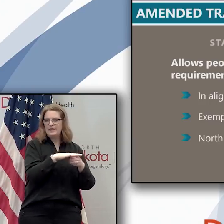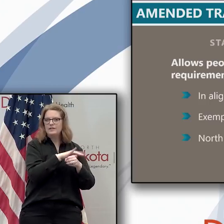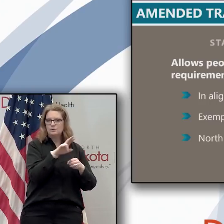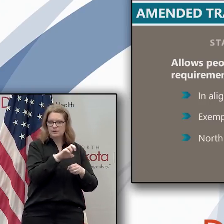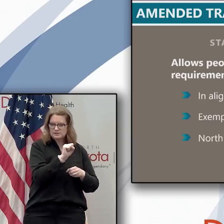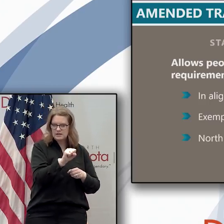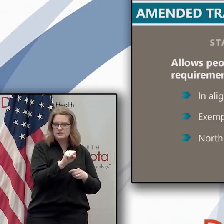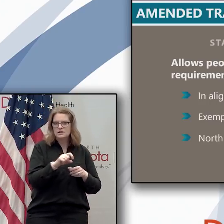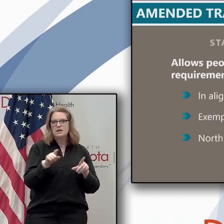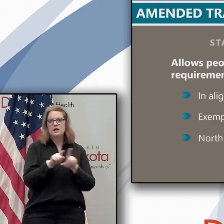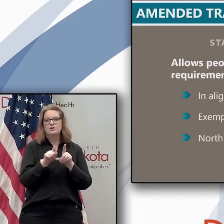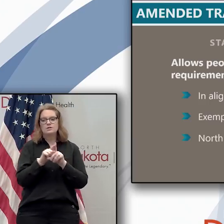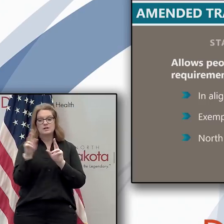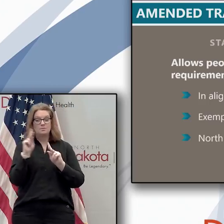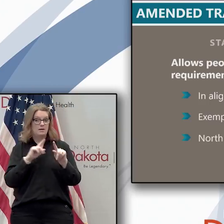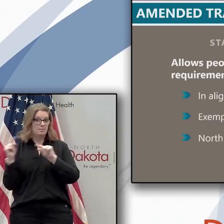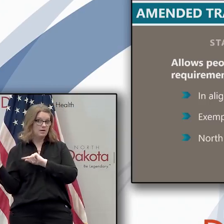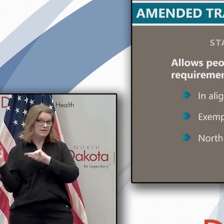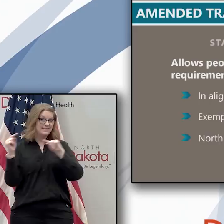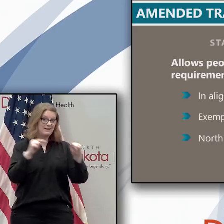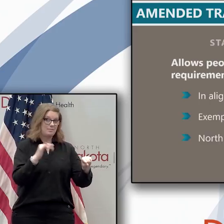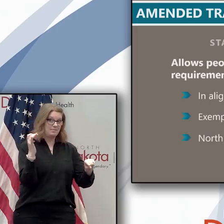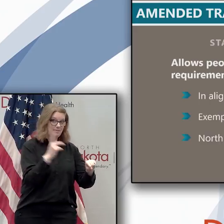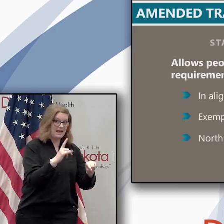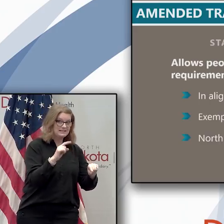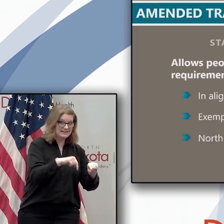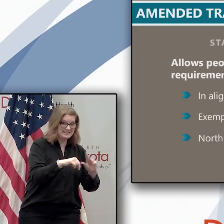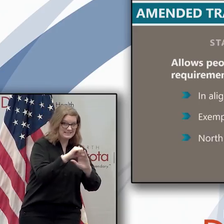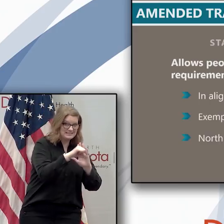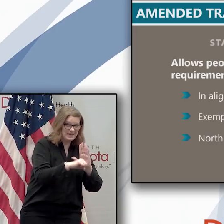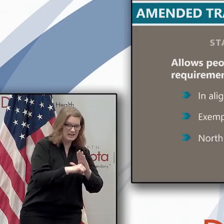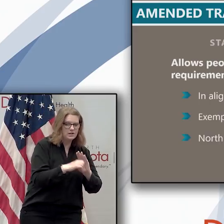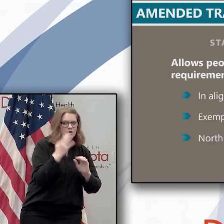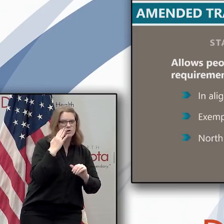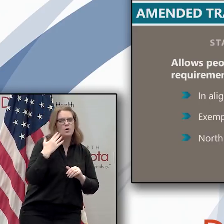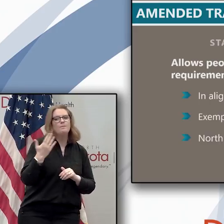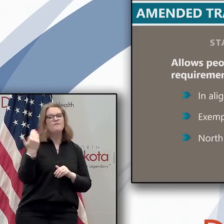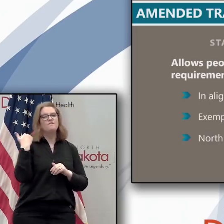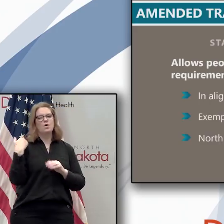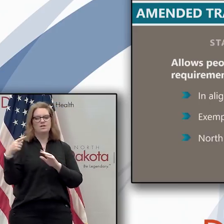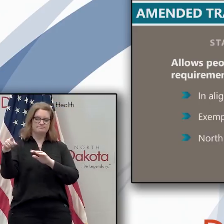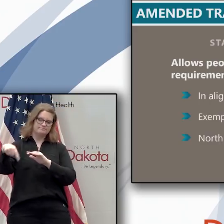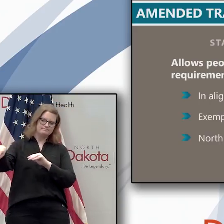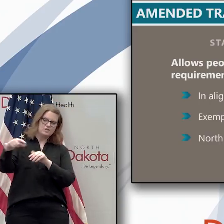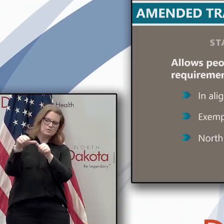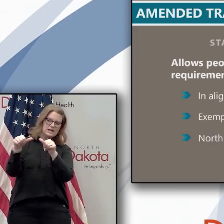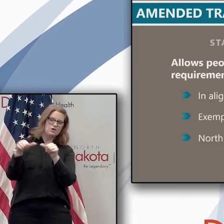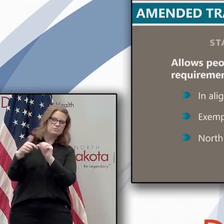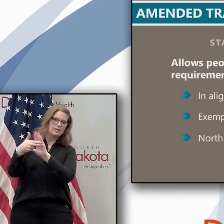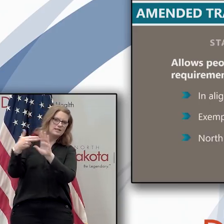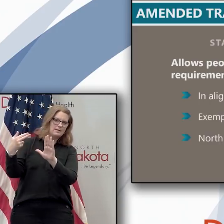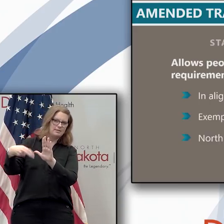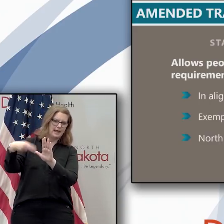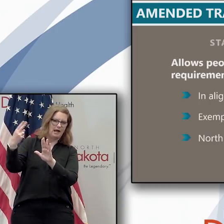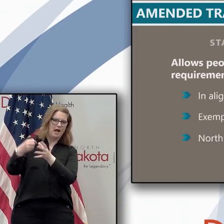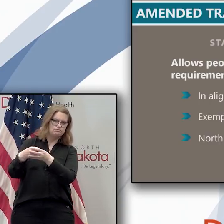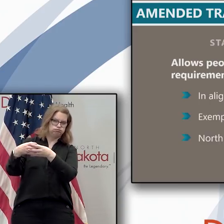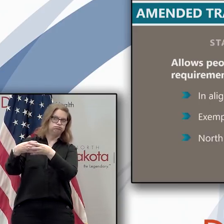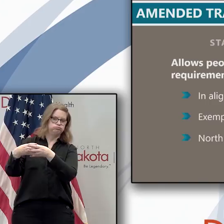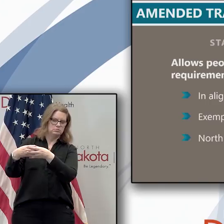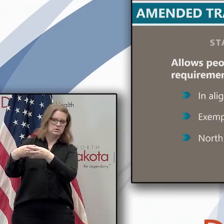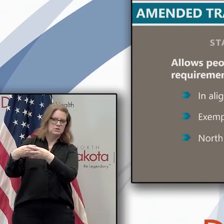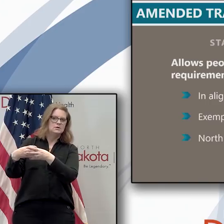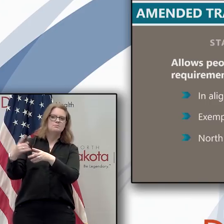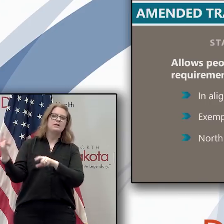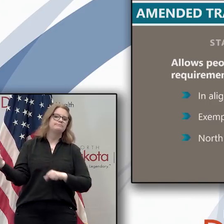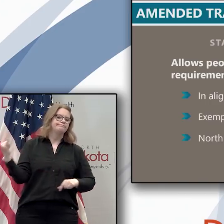returning to our state, even from those areas that were previously defined as high outbreak areas, releases people